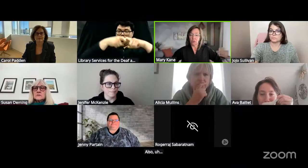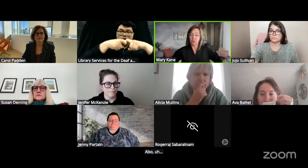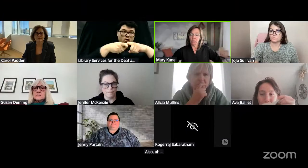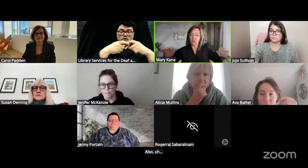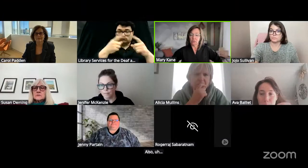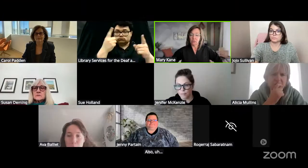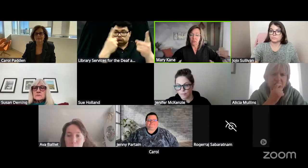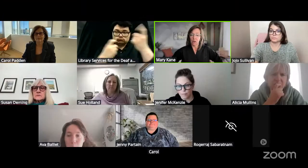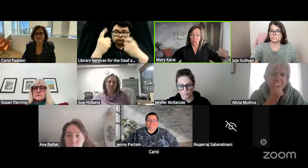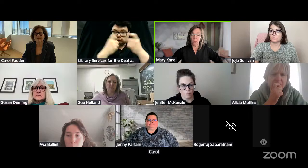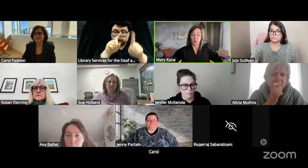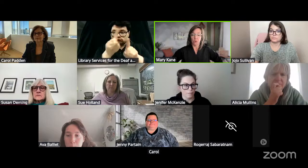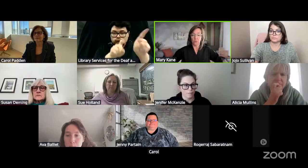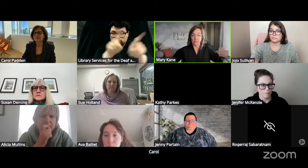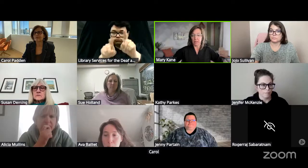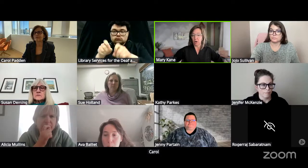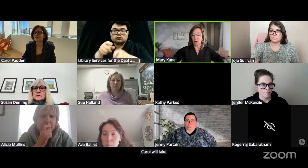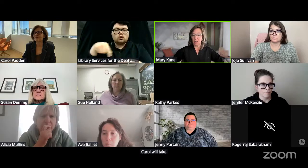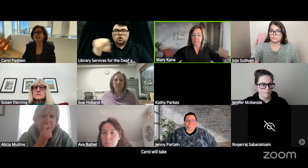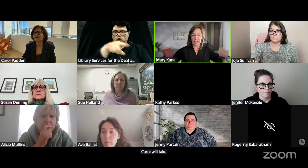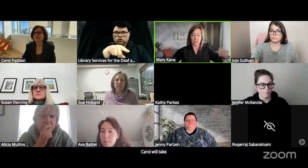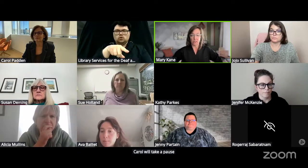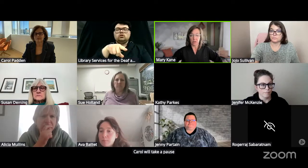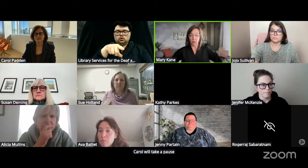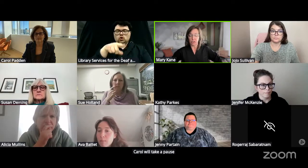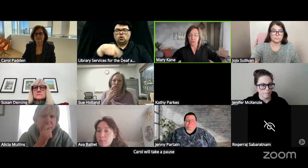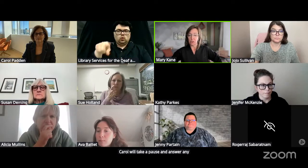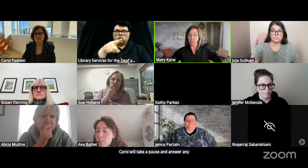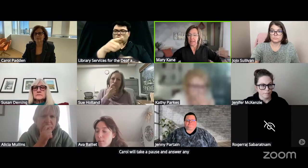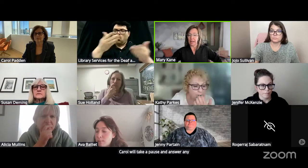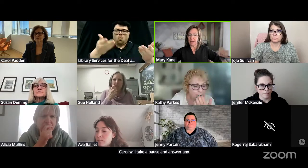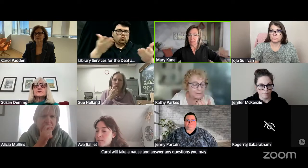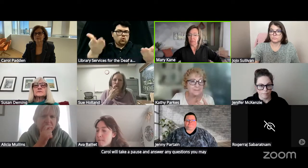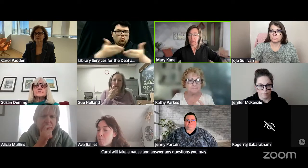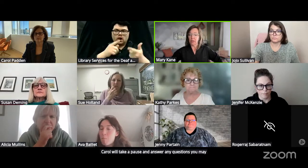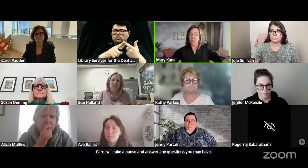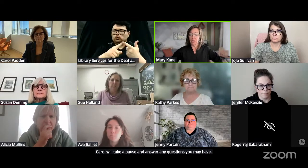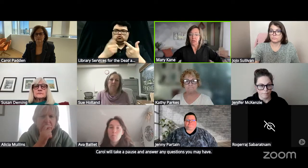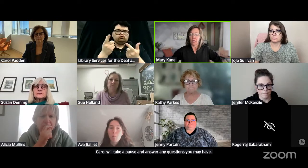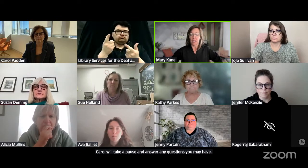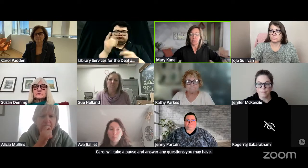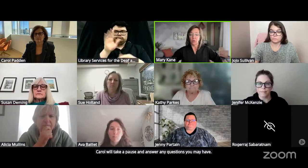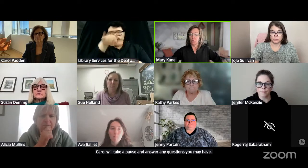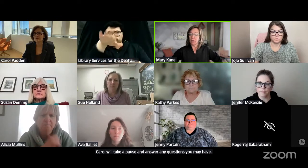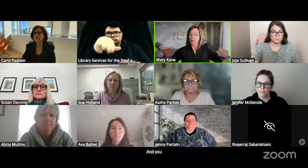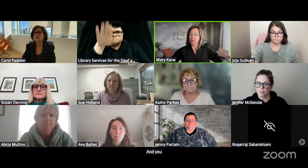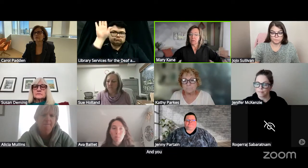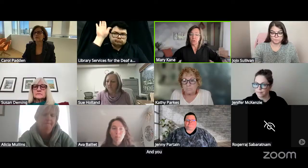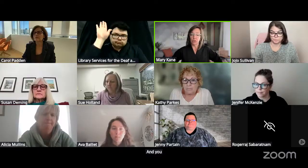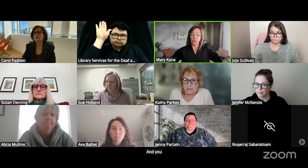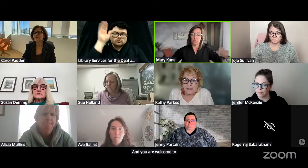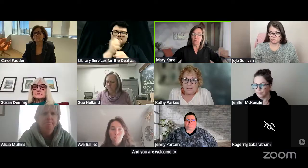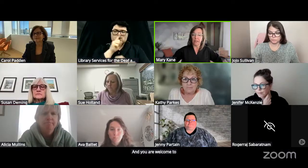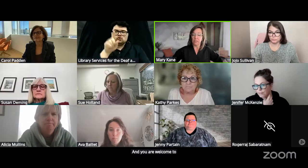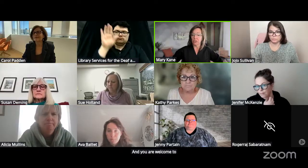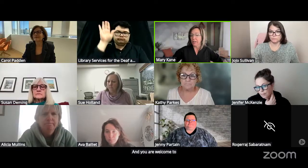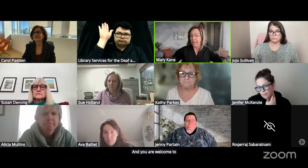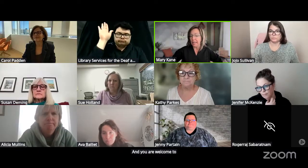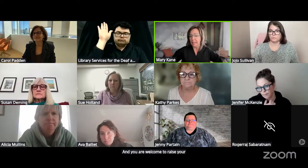Carol will take a pause and answer any questions you may have. And you are welcome to raise your hand.